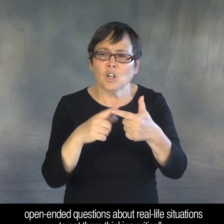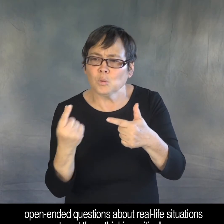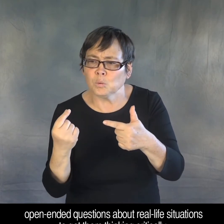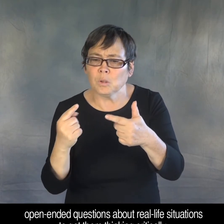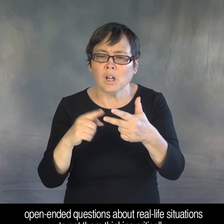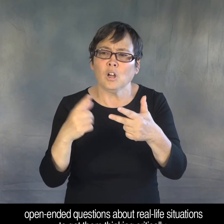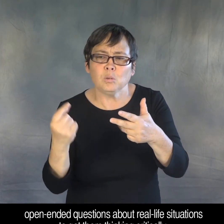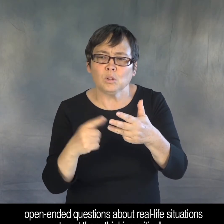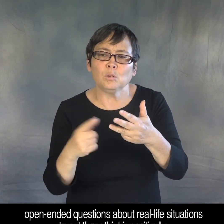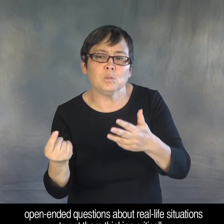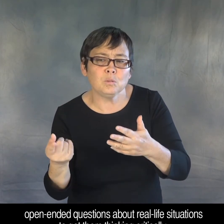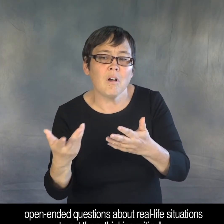thinking critically.